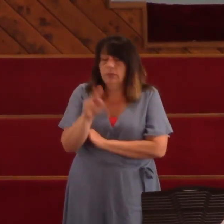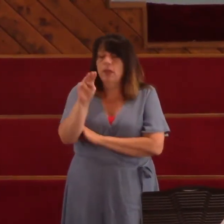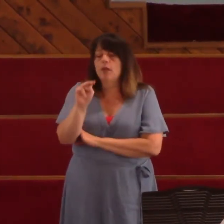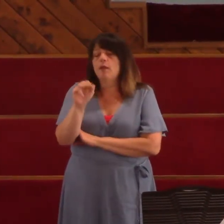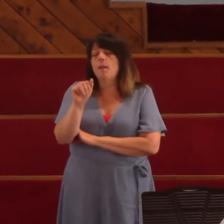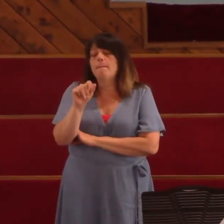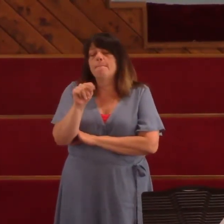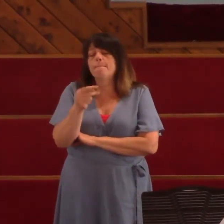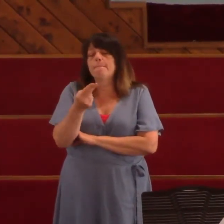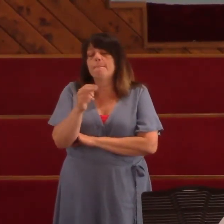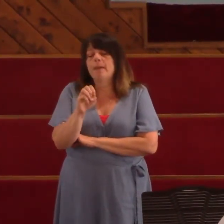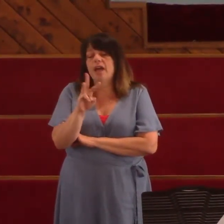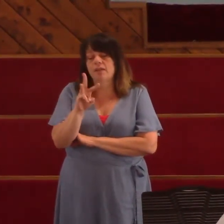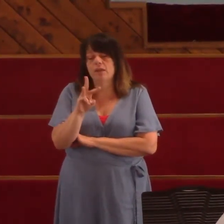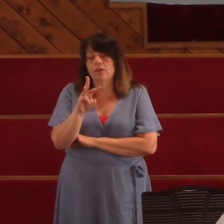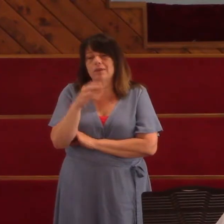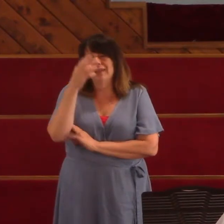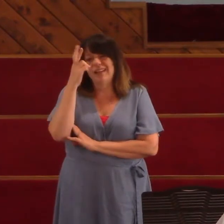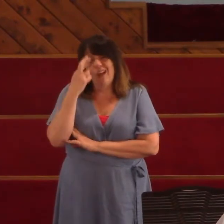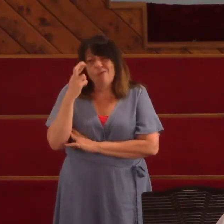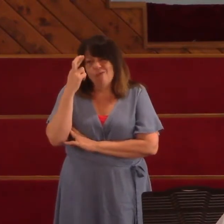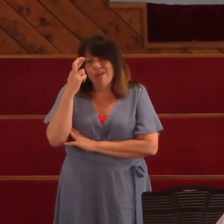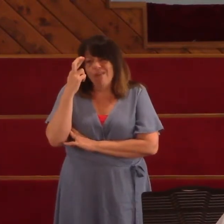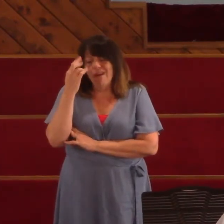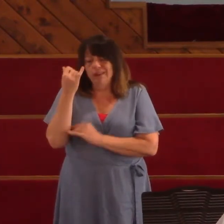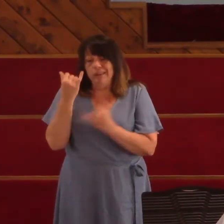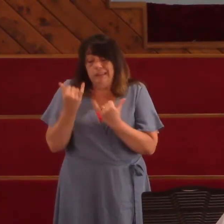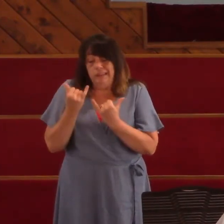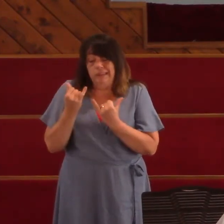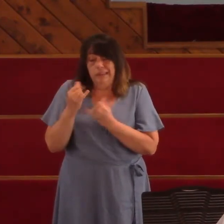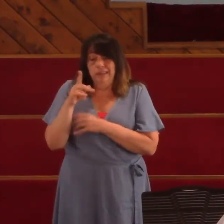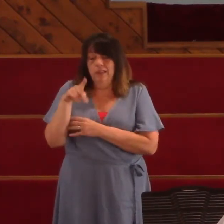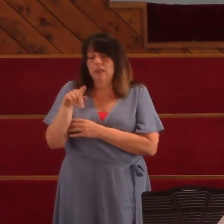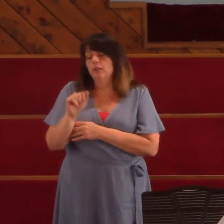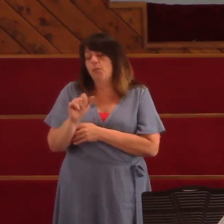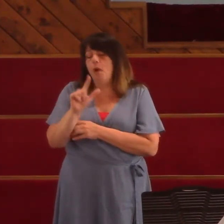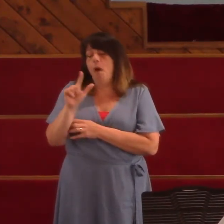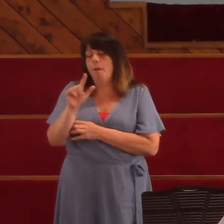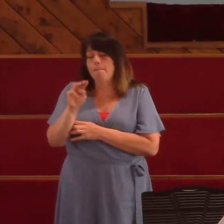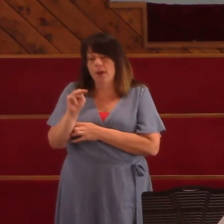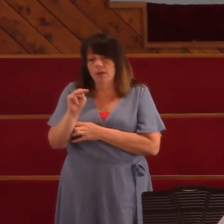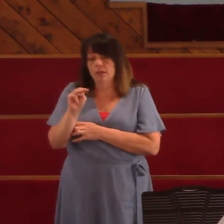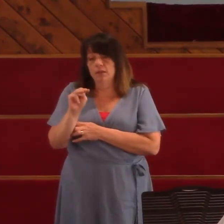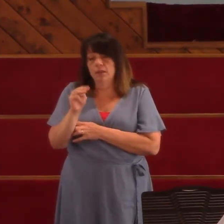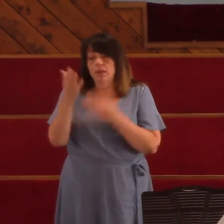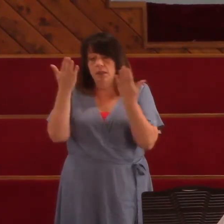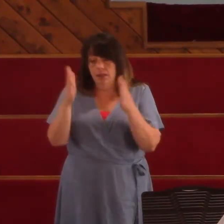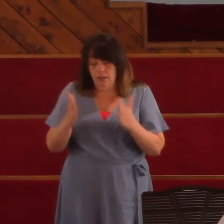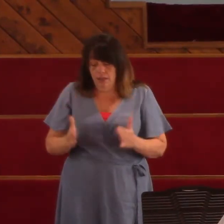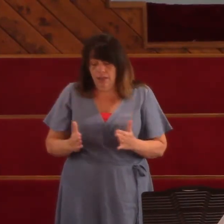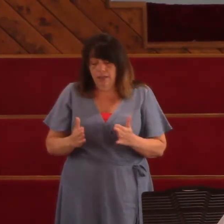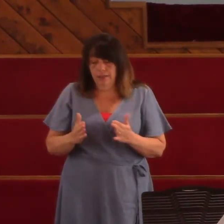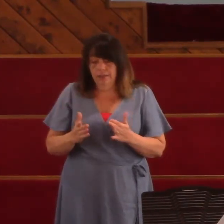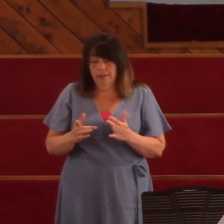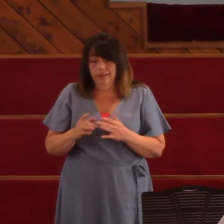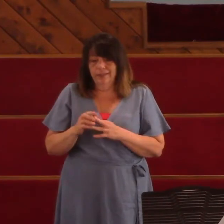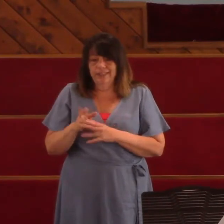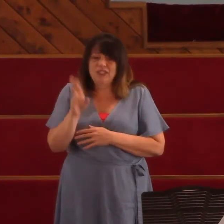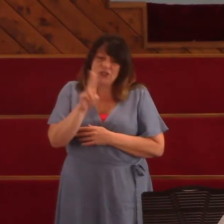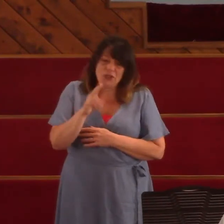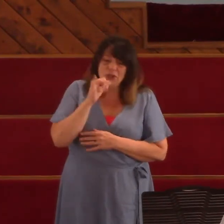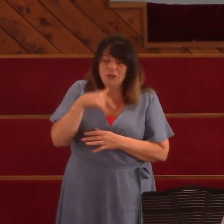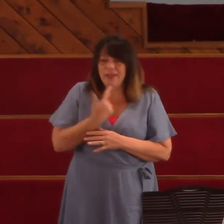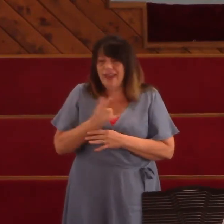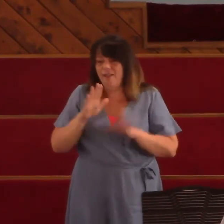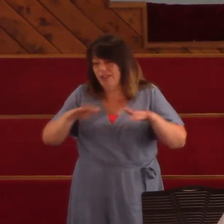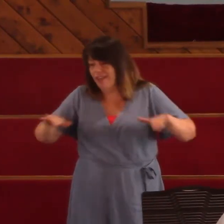Palm Sunday, and we'd have children that would be coming in waving